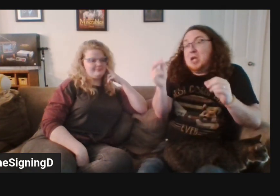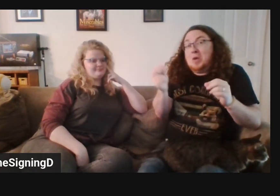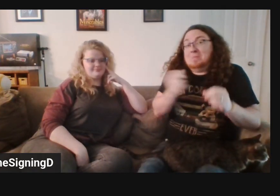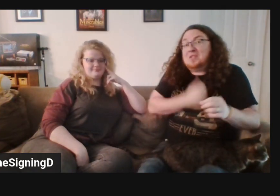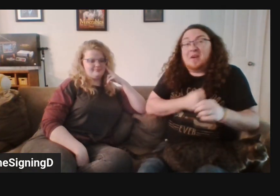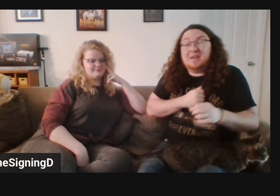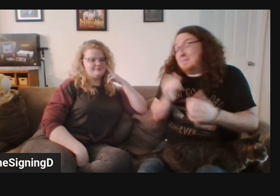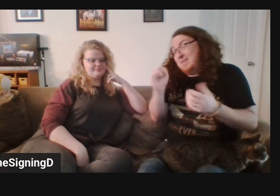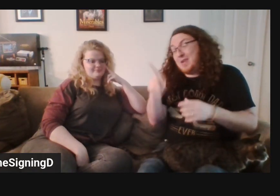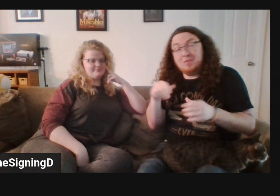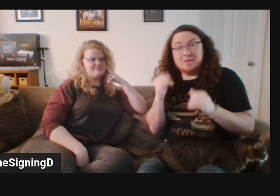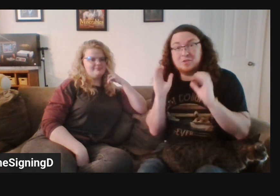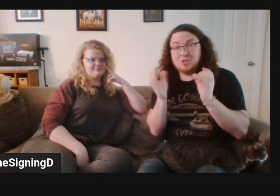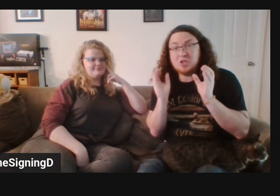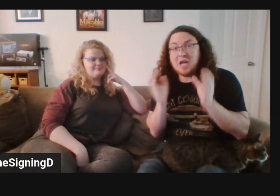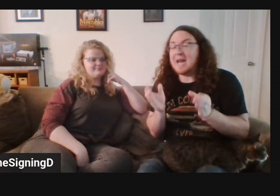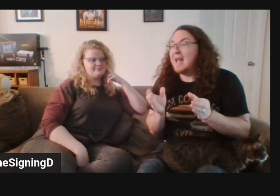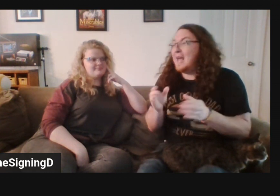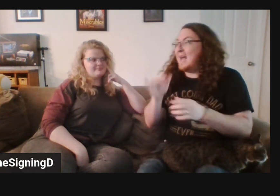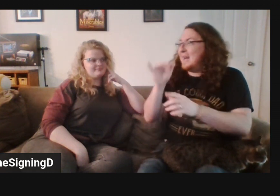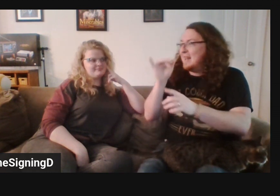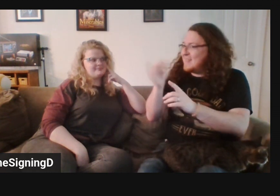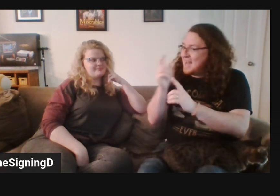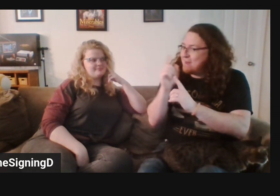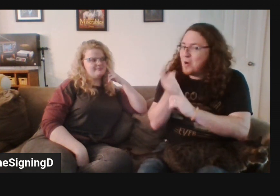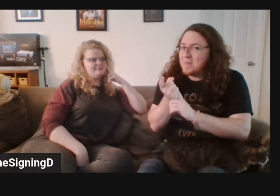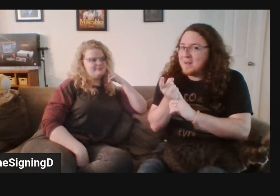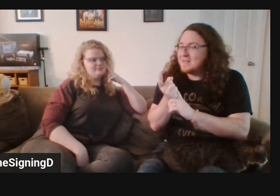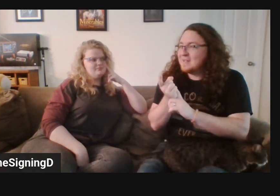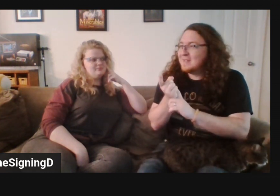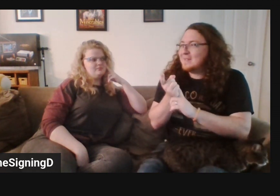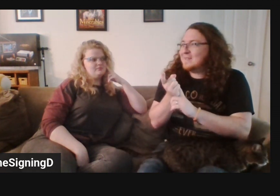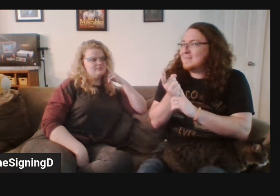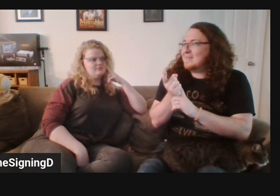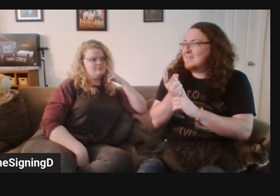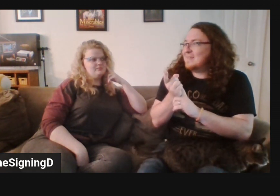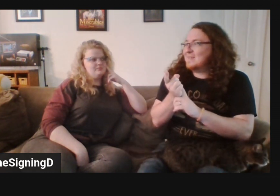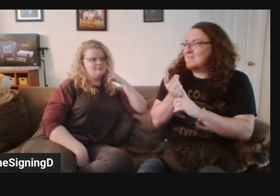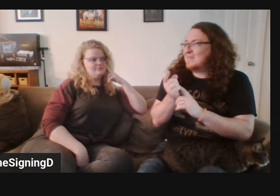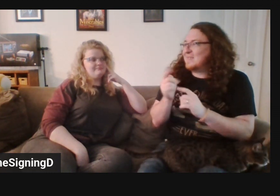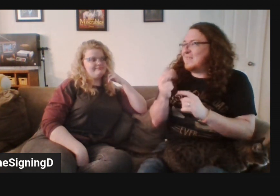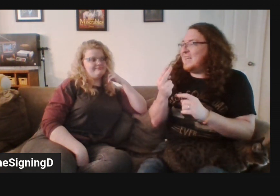like, nope, sorry. It's like, okay, well, let's just chat. And at that moment,